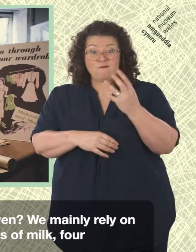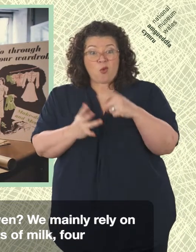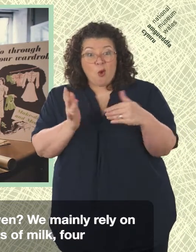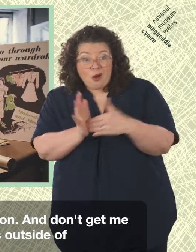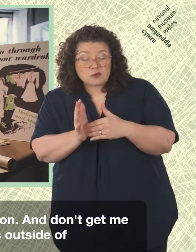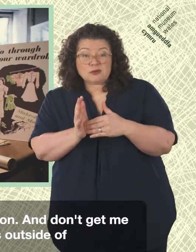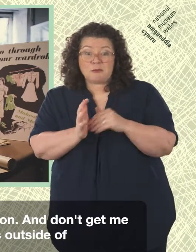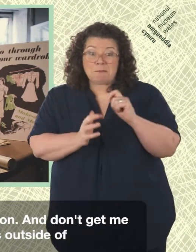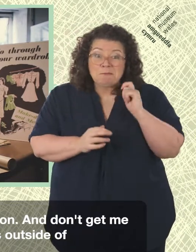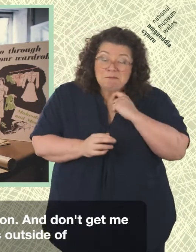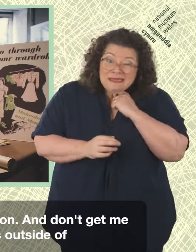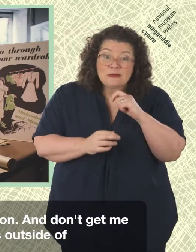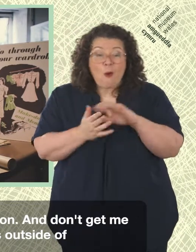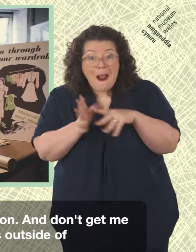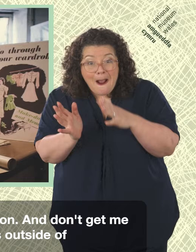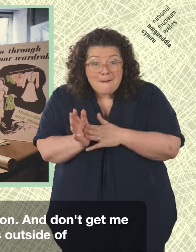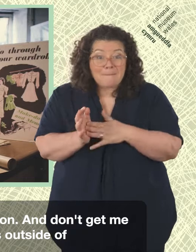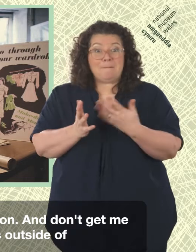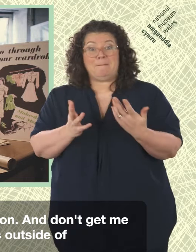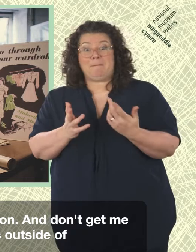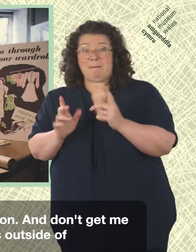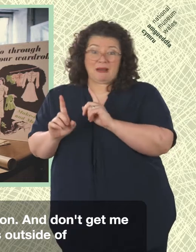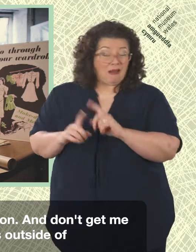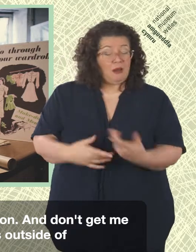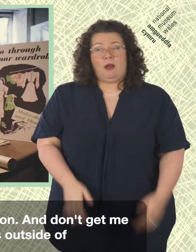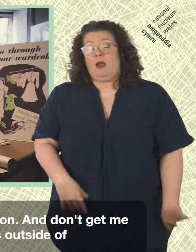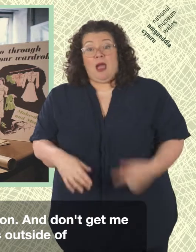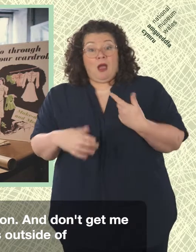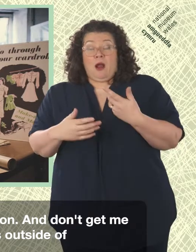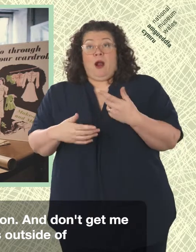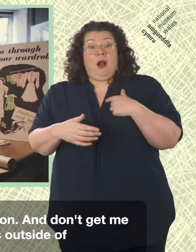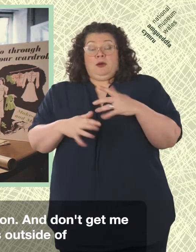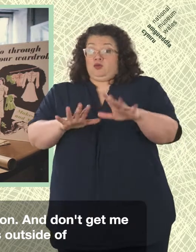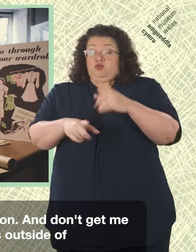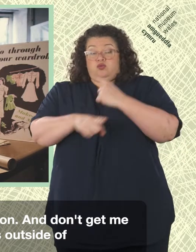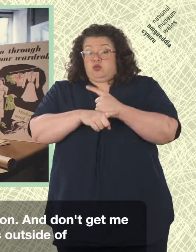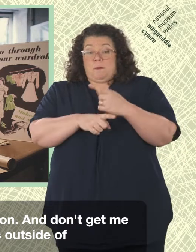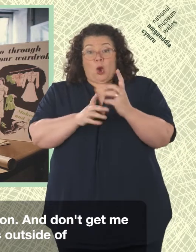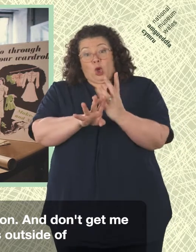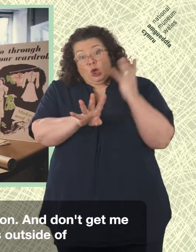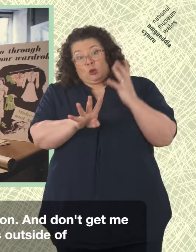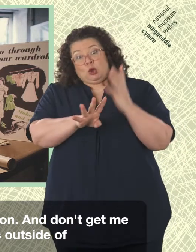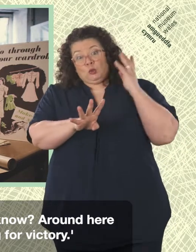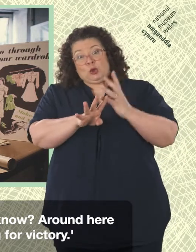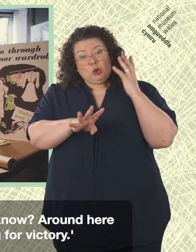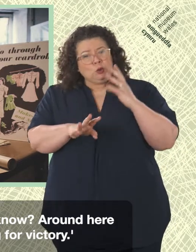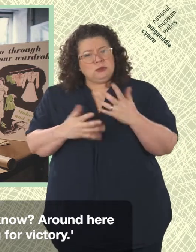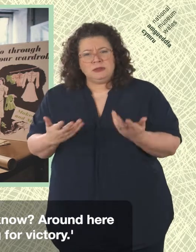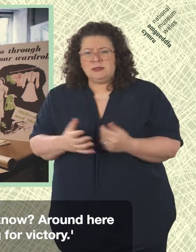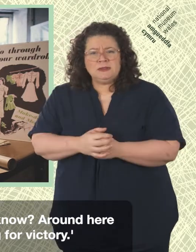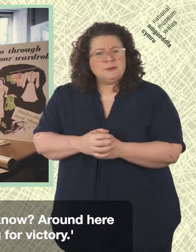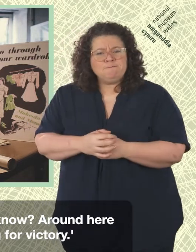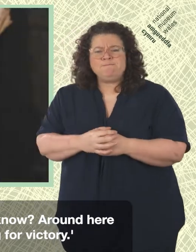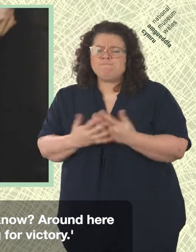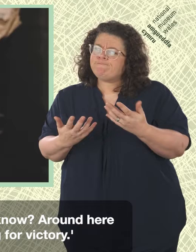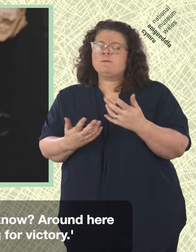milk, 4 ounces of meat or ham. I could go on. And don't get me started about the queues outside of all of the shops